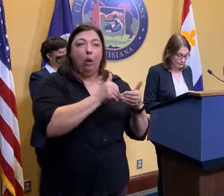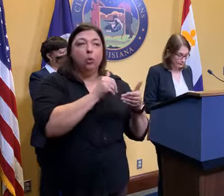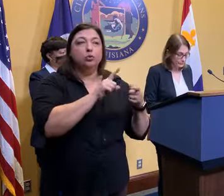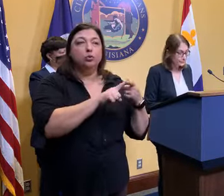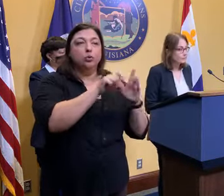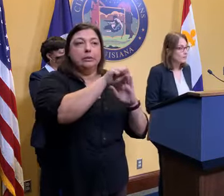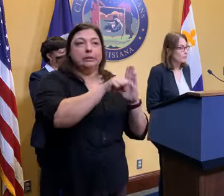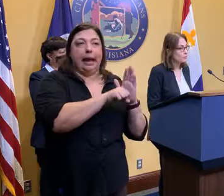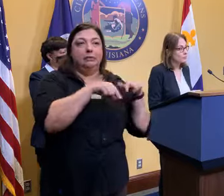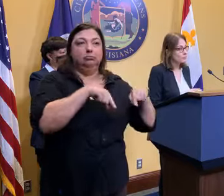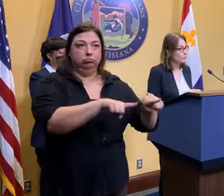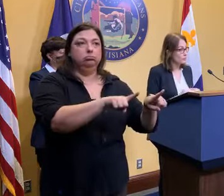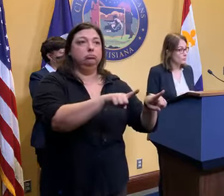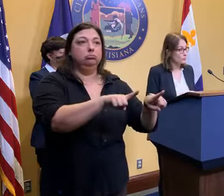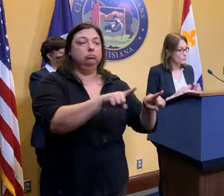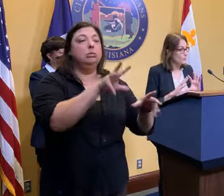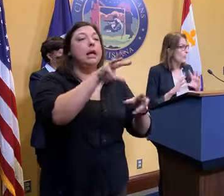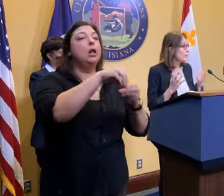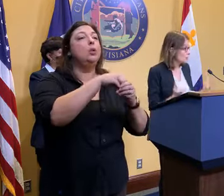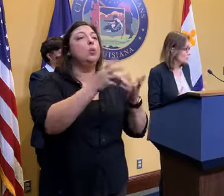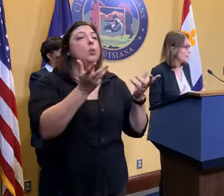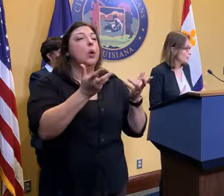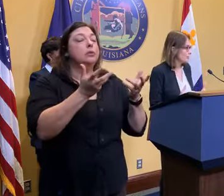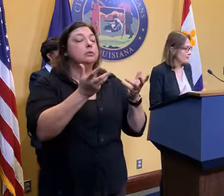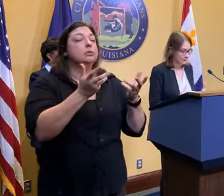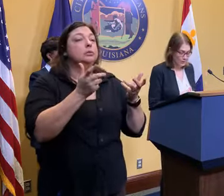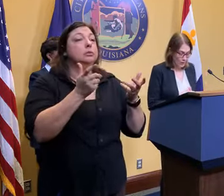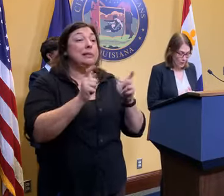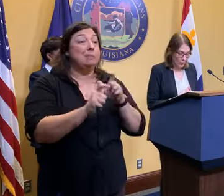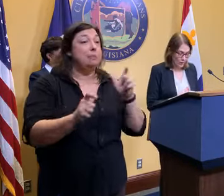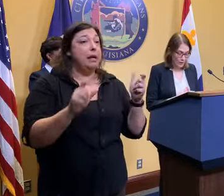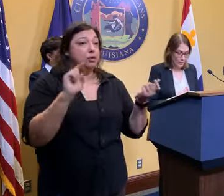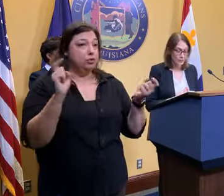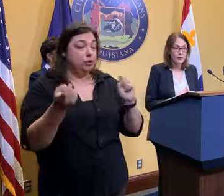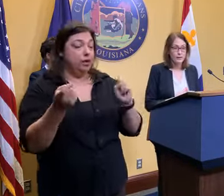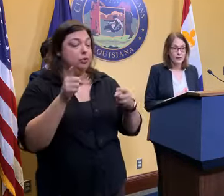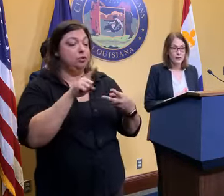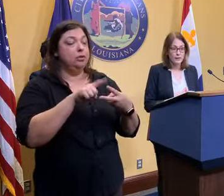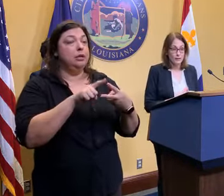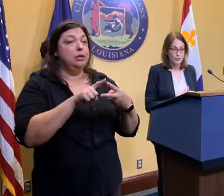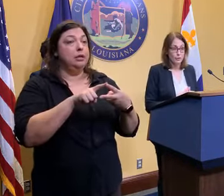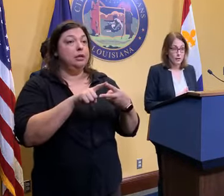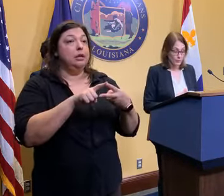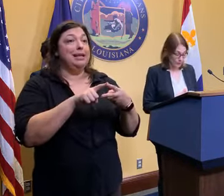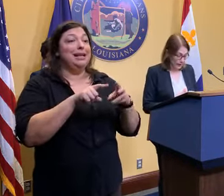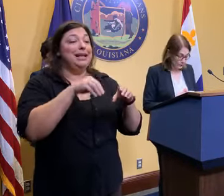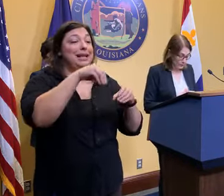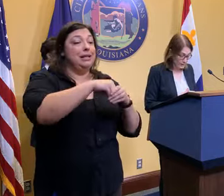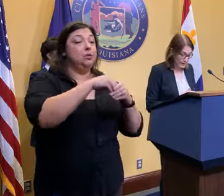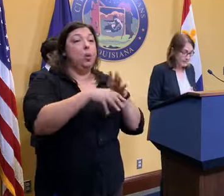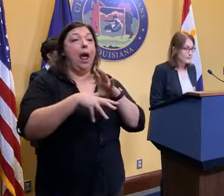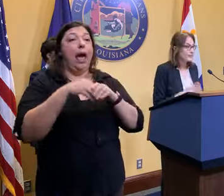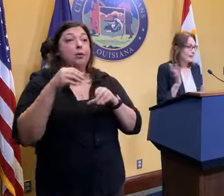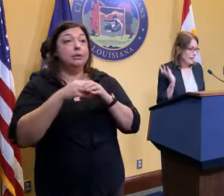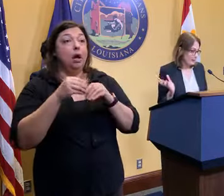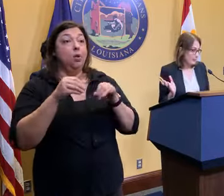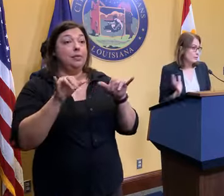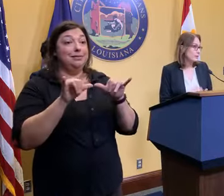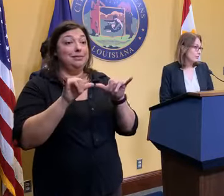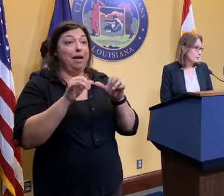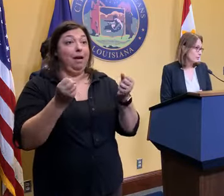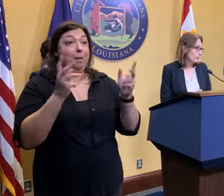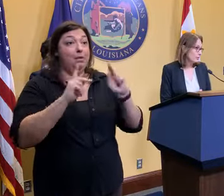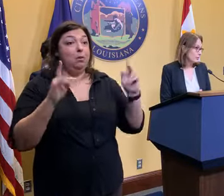guidelines. So this includes the major changes here are increasing in indoor and outdoor gathering sizes and